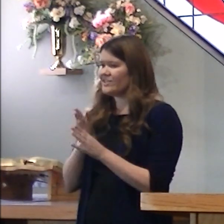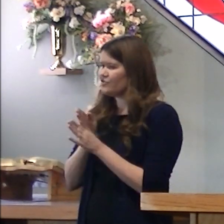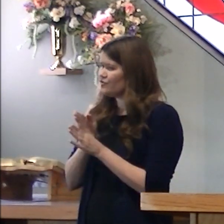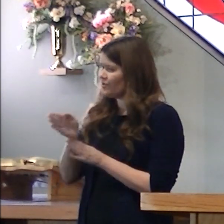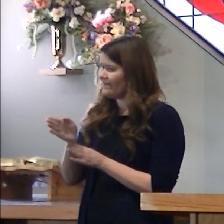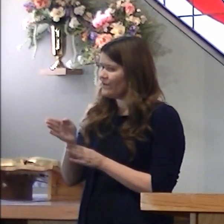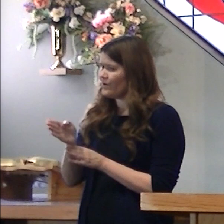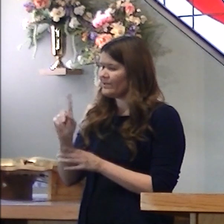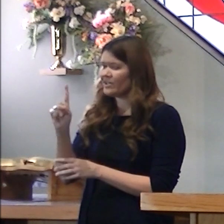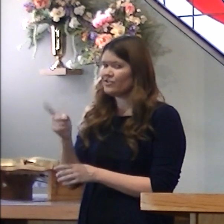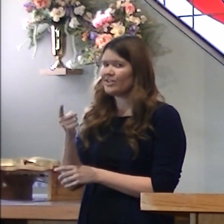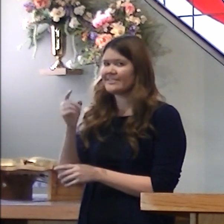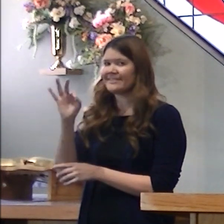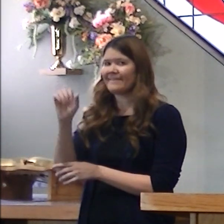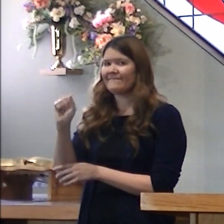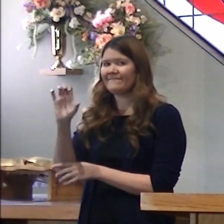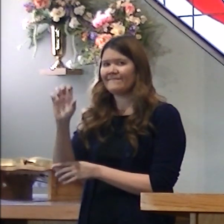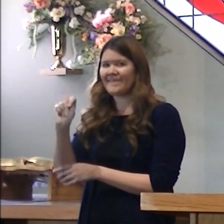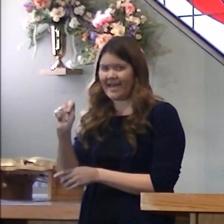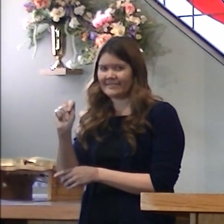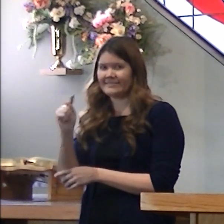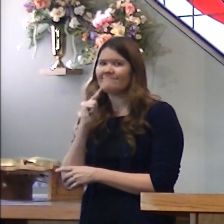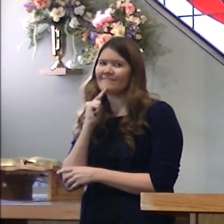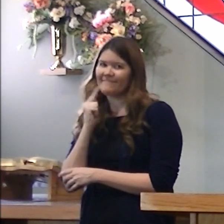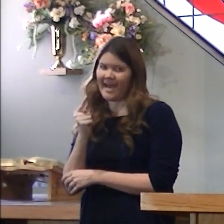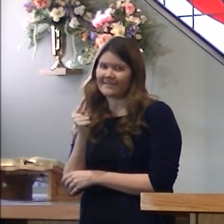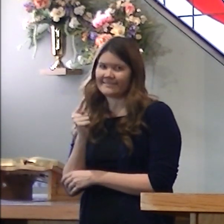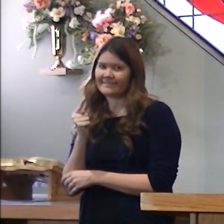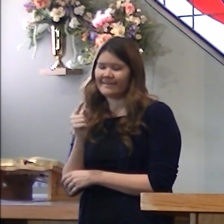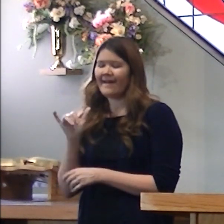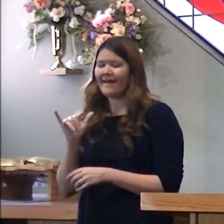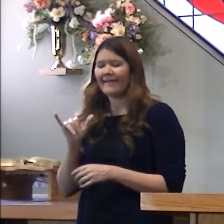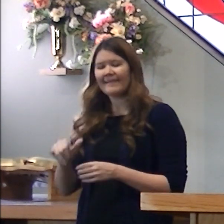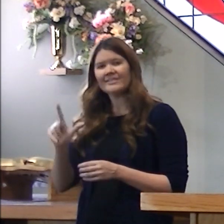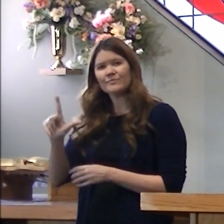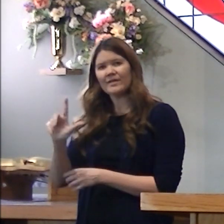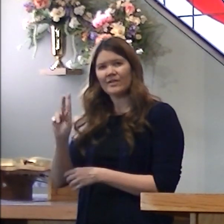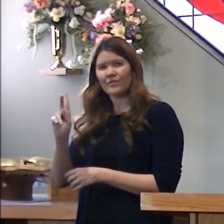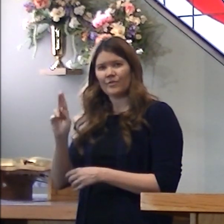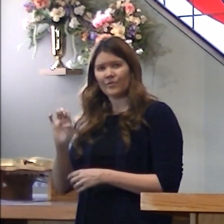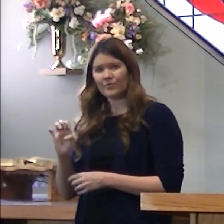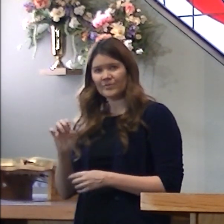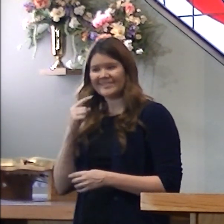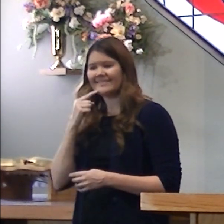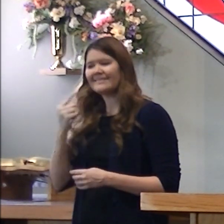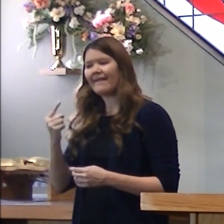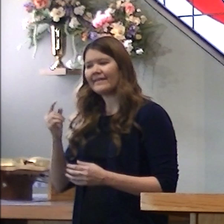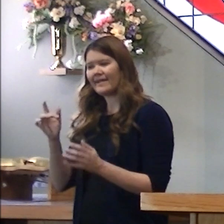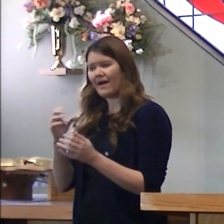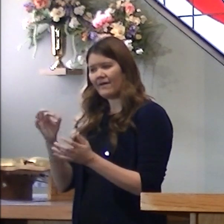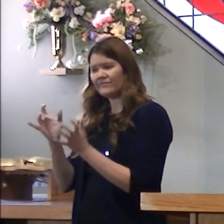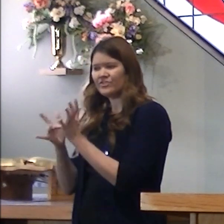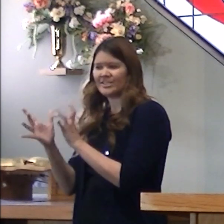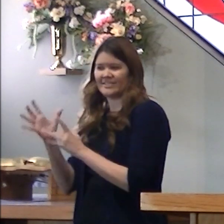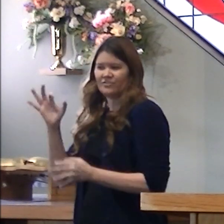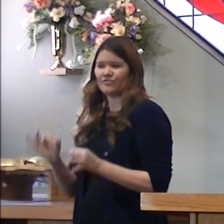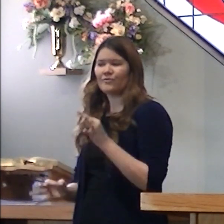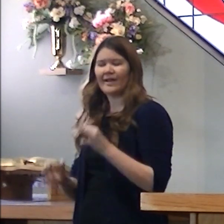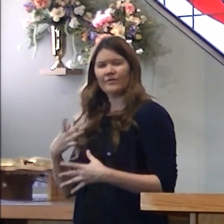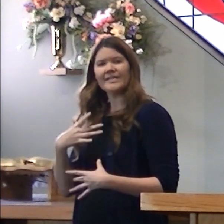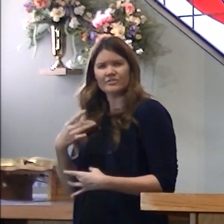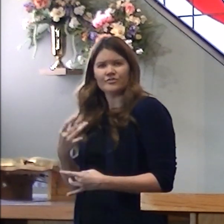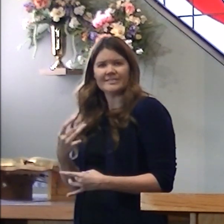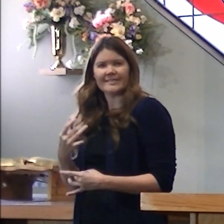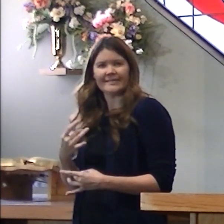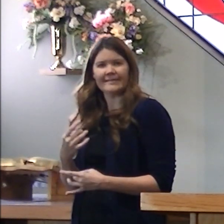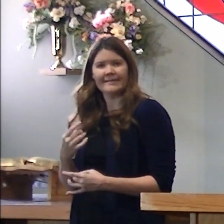and just the facts. And that's what makes Luke's telling of Jesus' trial so interesting.